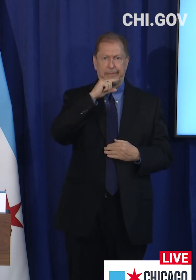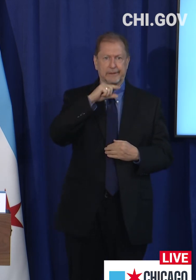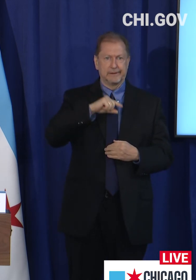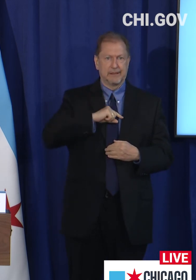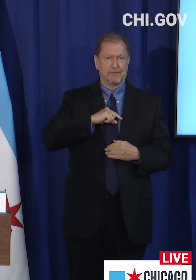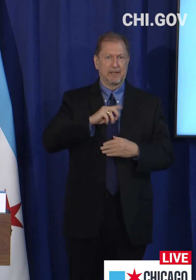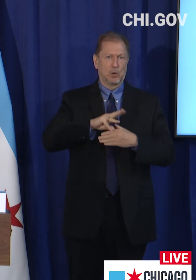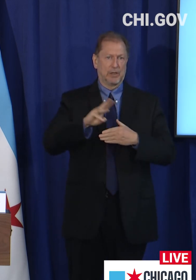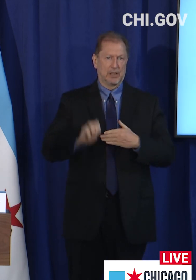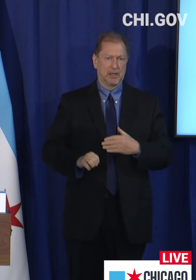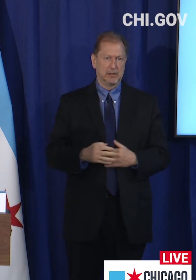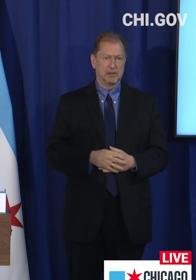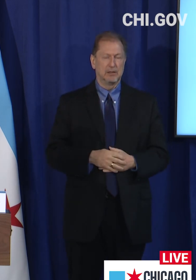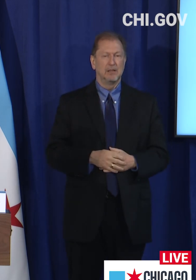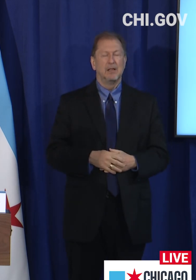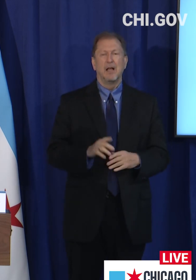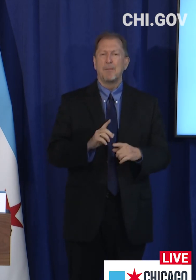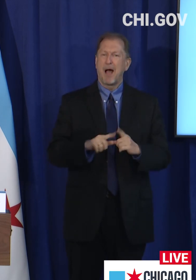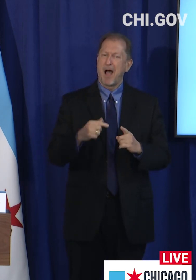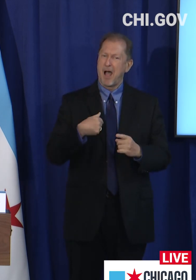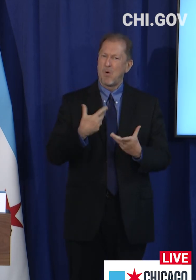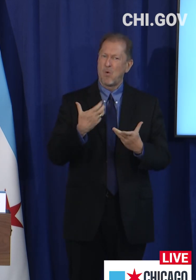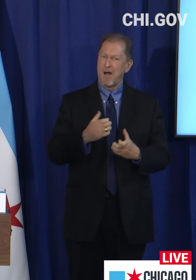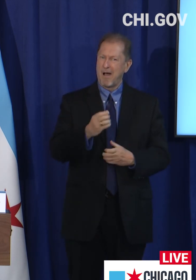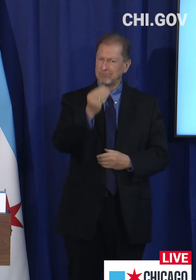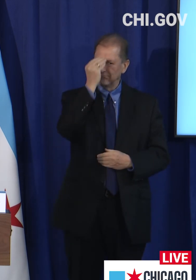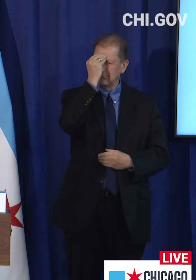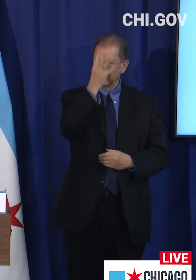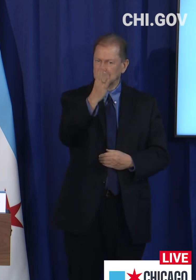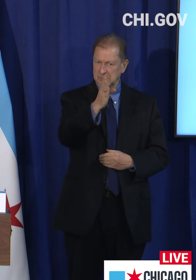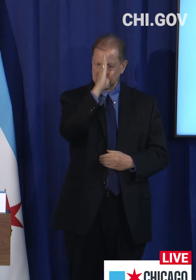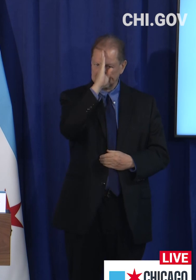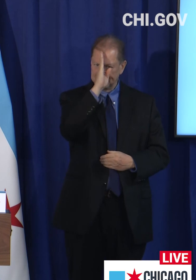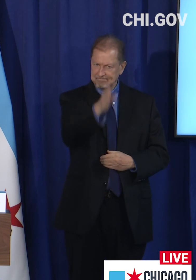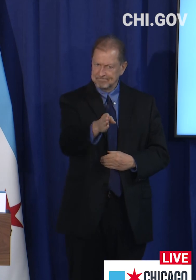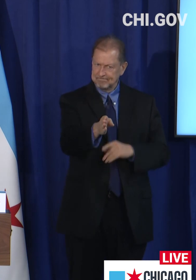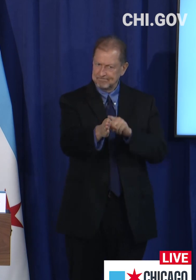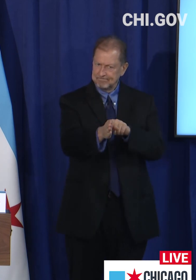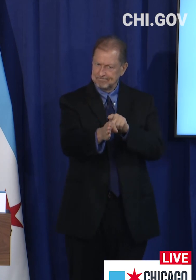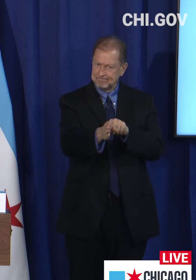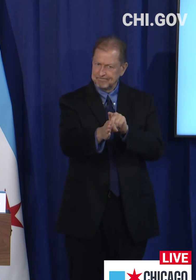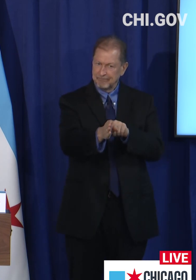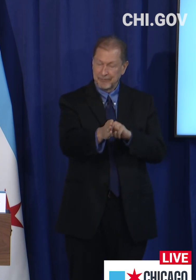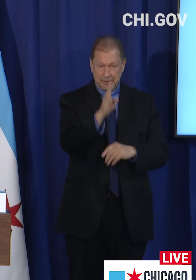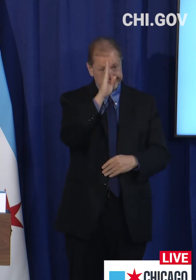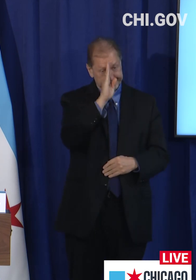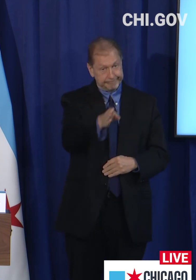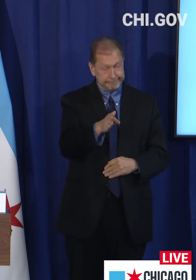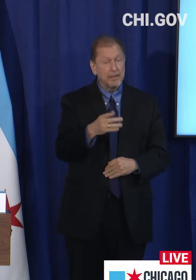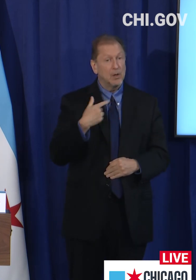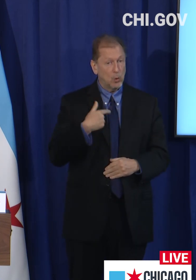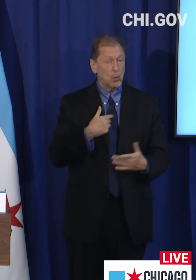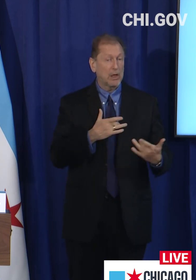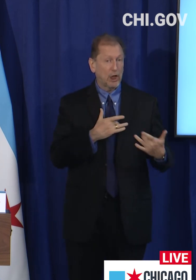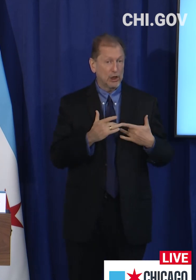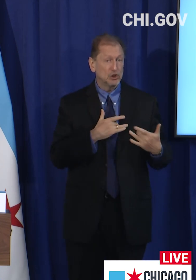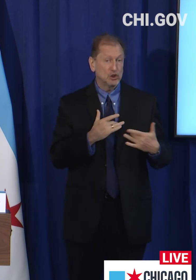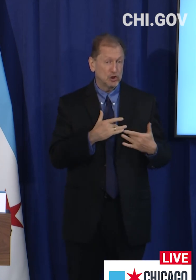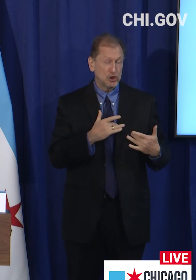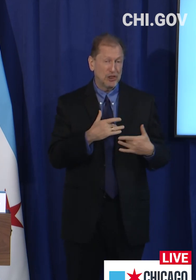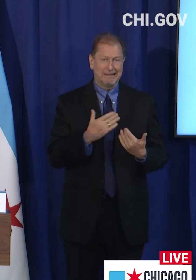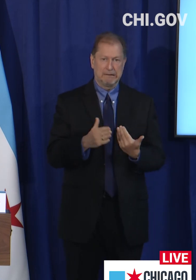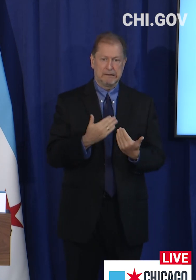Let me put this as bluntly as I can. We are extremely concerned about Thanksgiving weekend becoming a super spreader